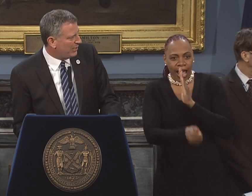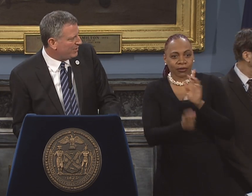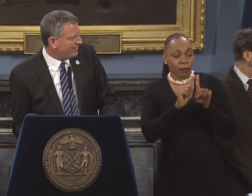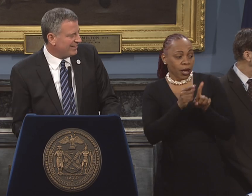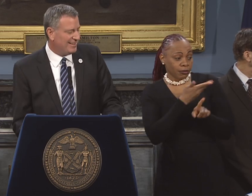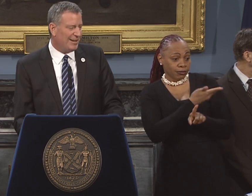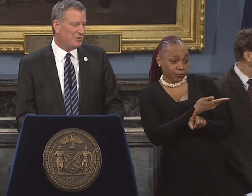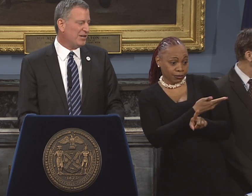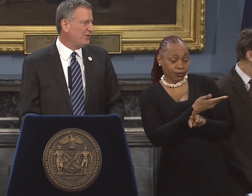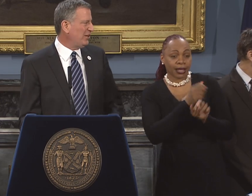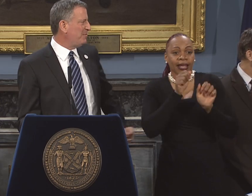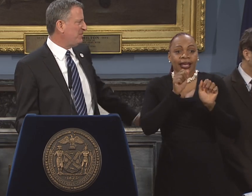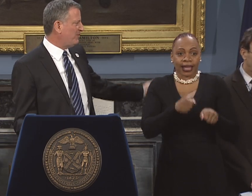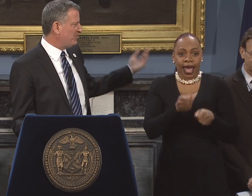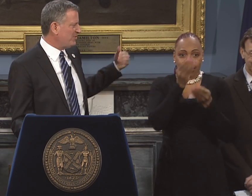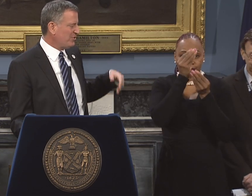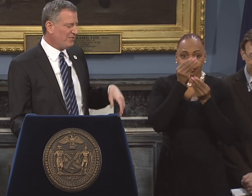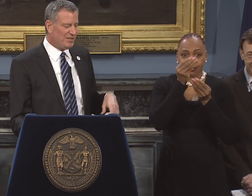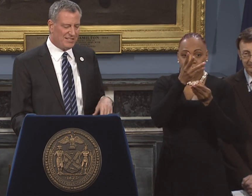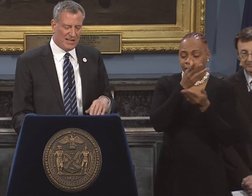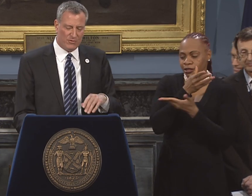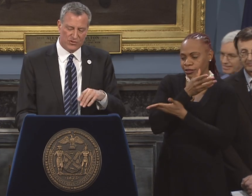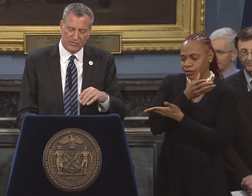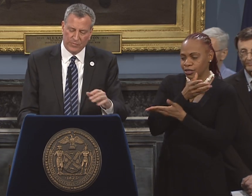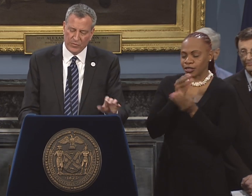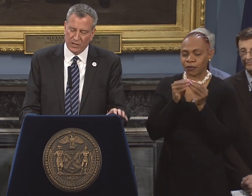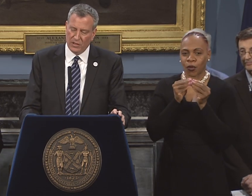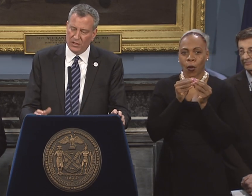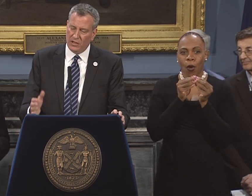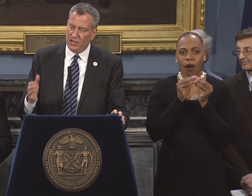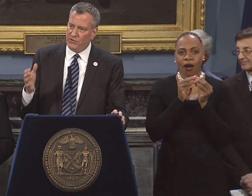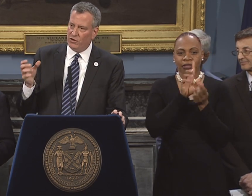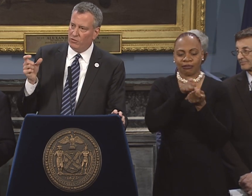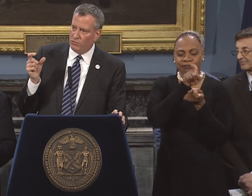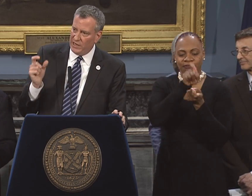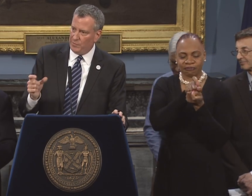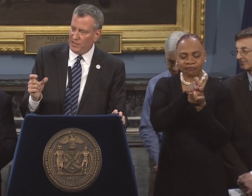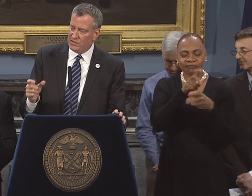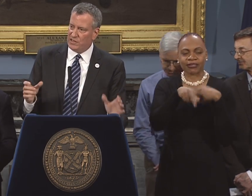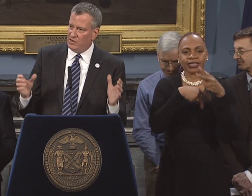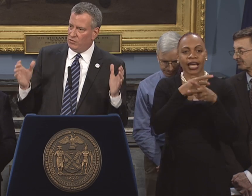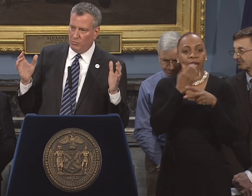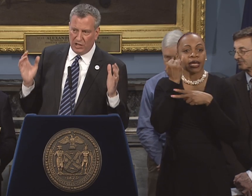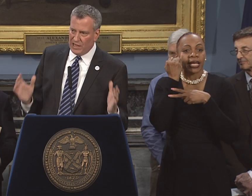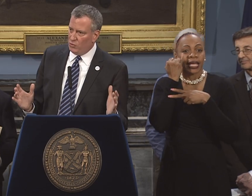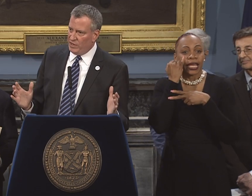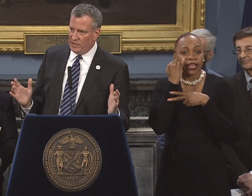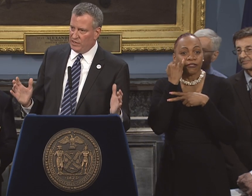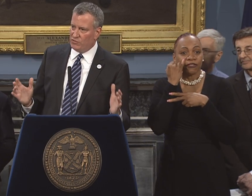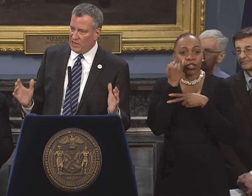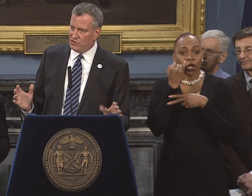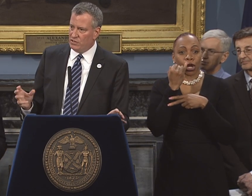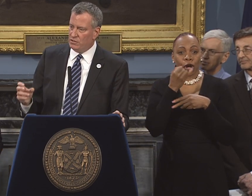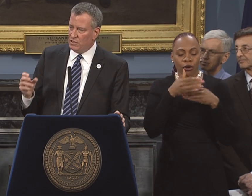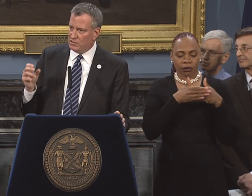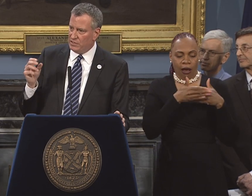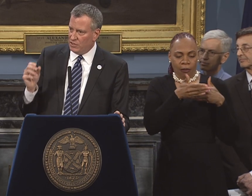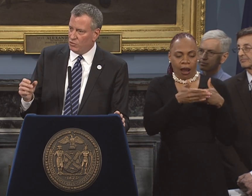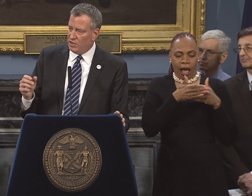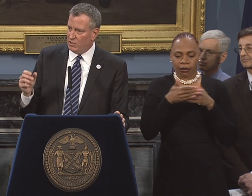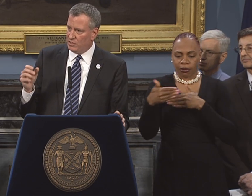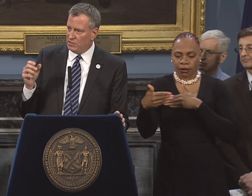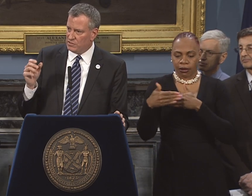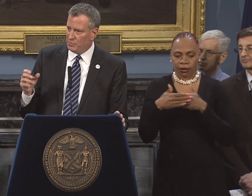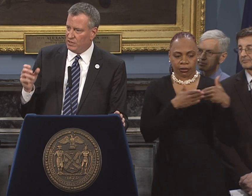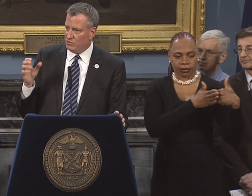more than laymen, I'm going to give you the layman's version. You'll give the exact version. If you're right up on the site or a block away in any direction, the